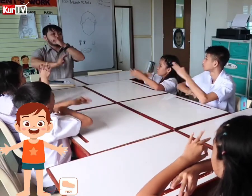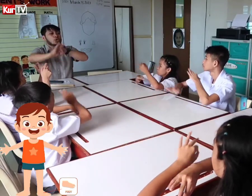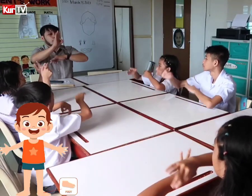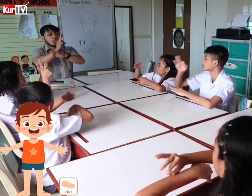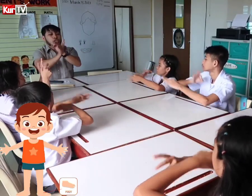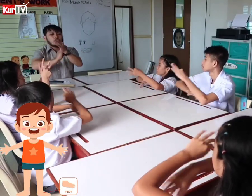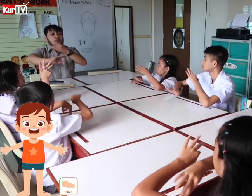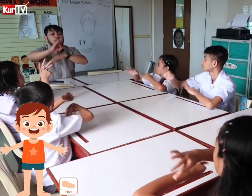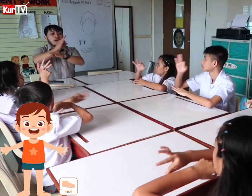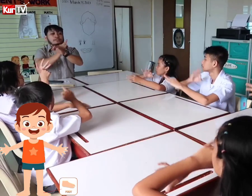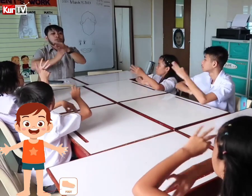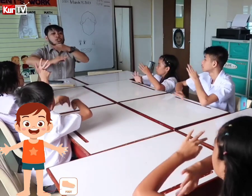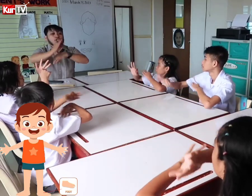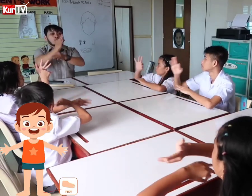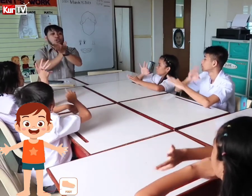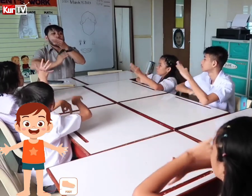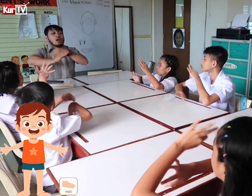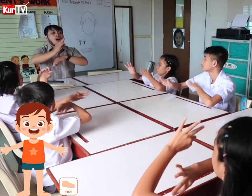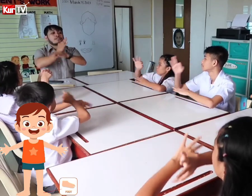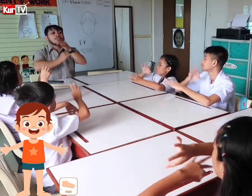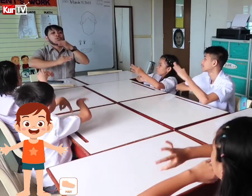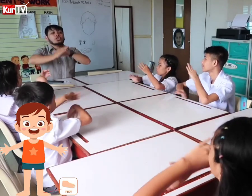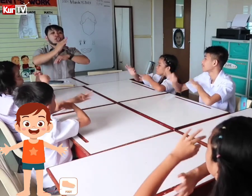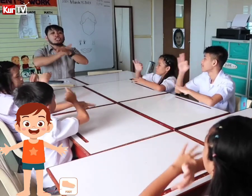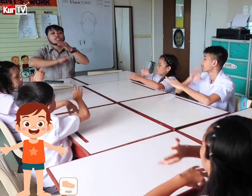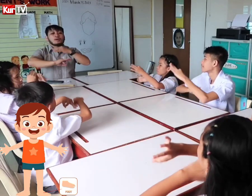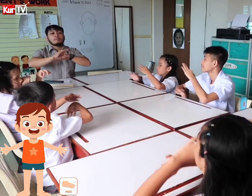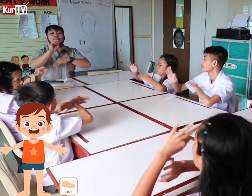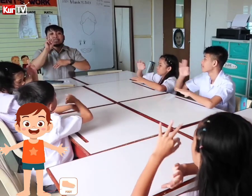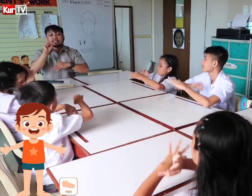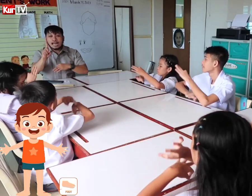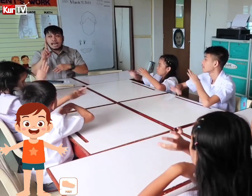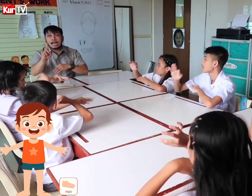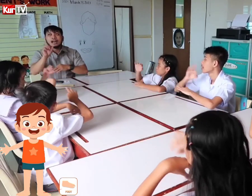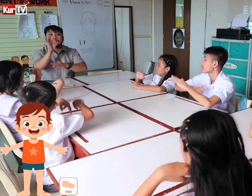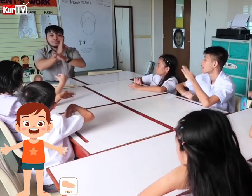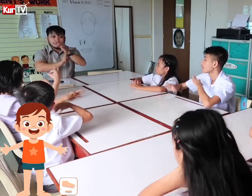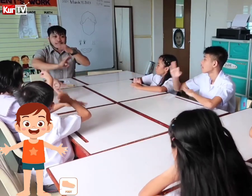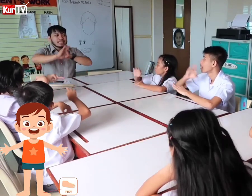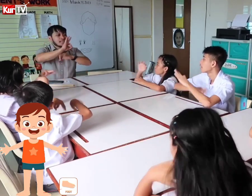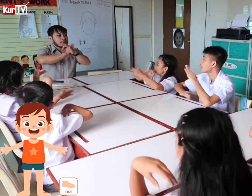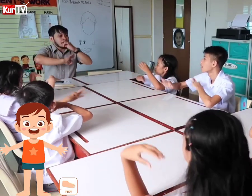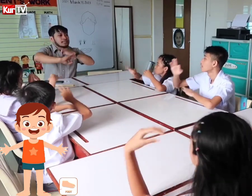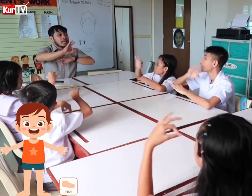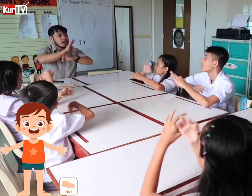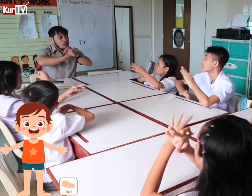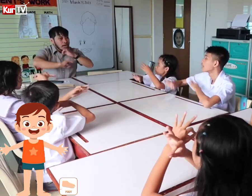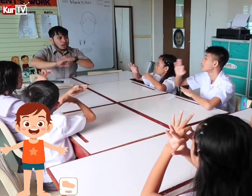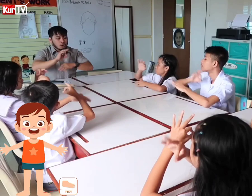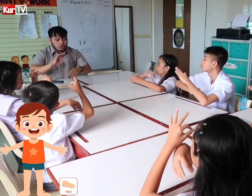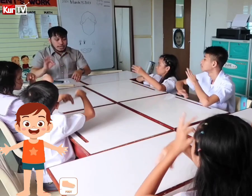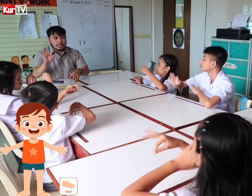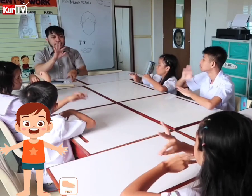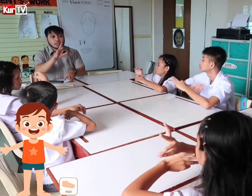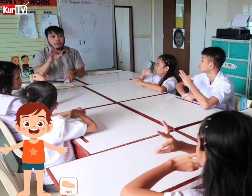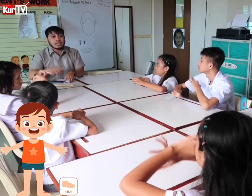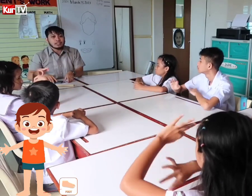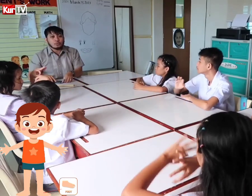Foot. Foot. Foot. Pag isa. Feet. Kapag dalawa. Okay. Let's spell the